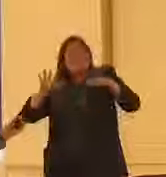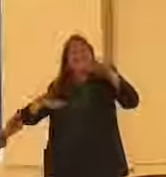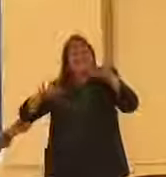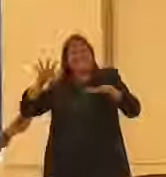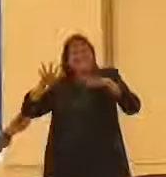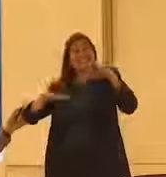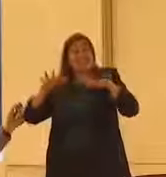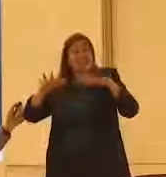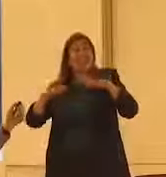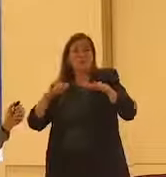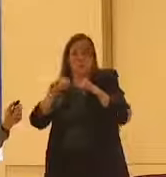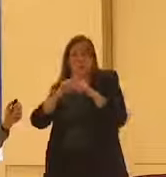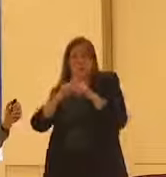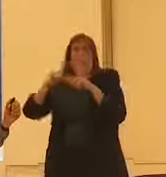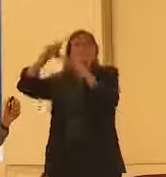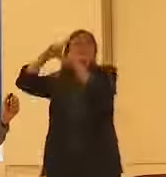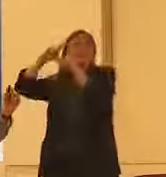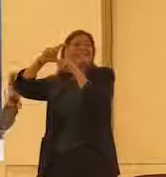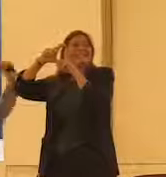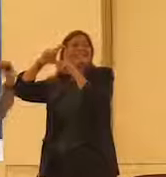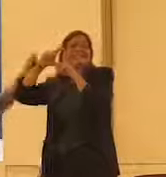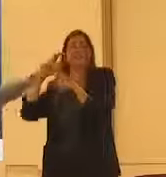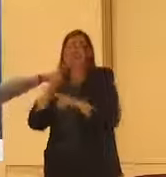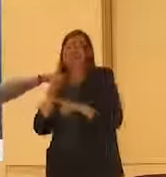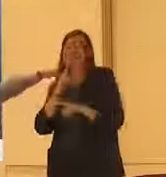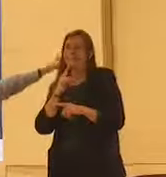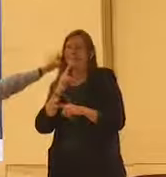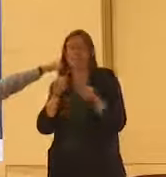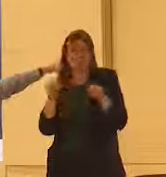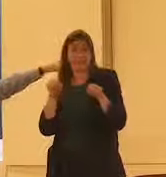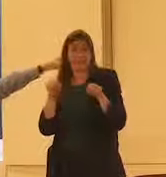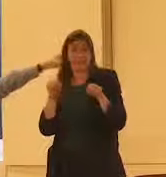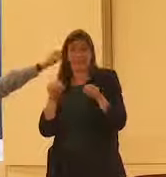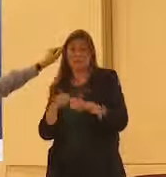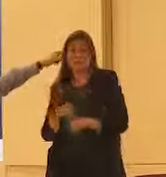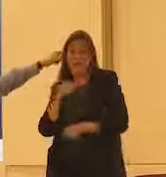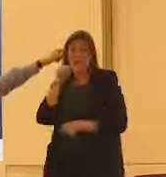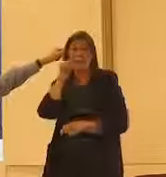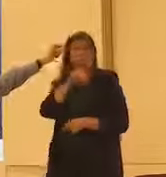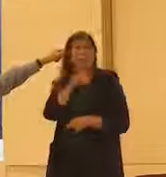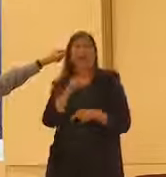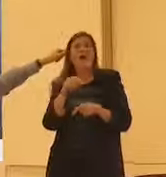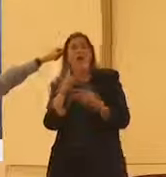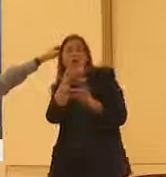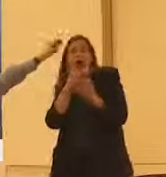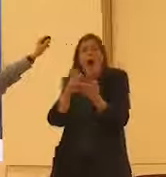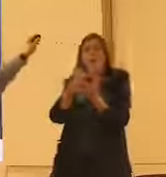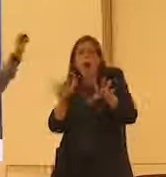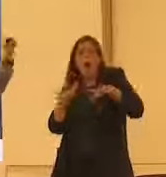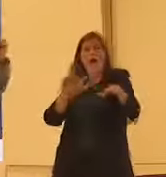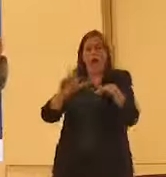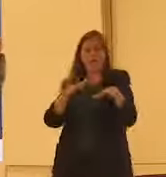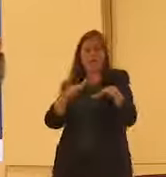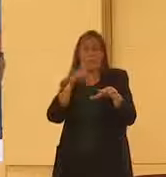big D deaf people. And I think these are the people who get the worst deal, because they're the ones who really end up in mainstream services doing badly.